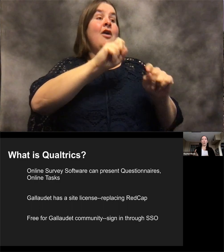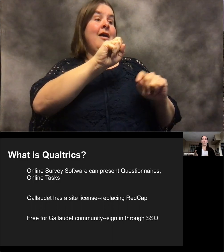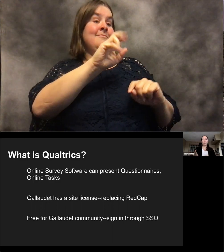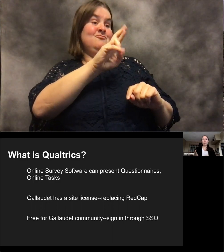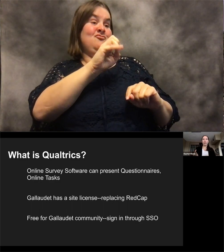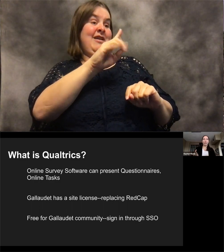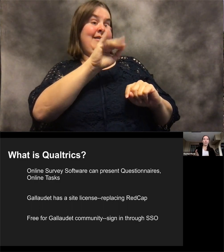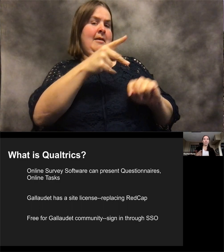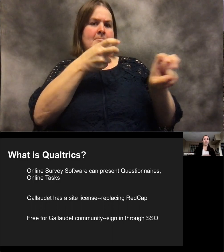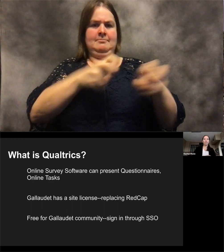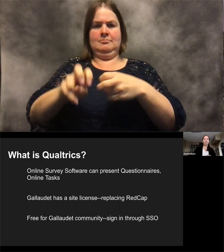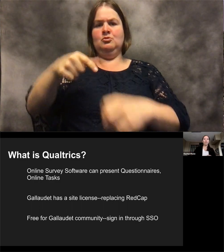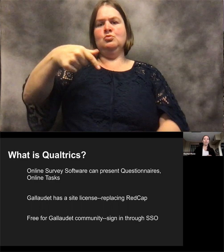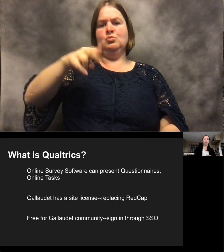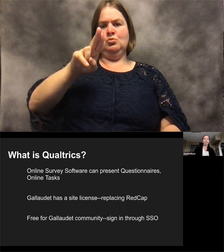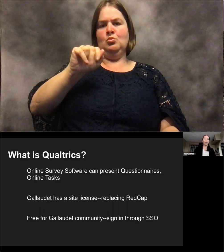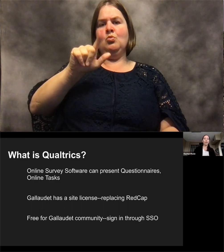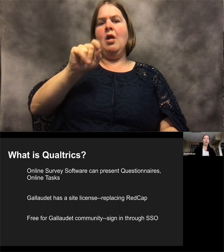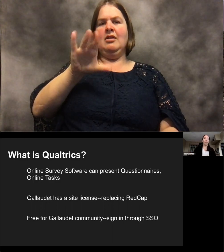over to Qualtrics.